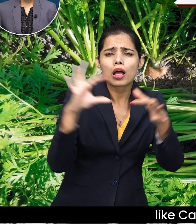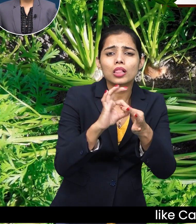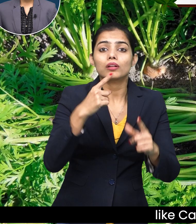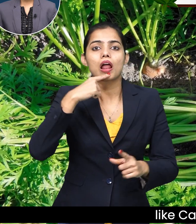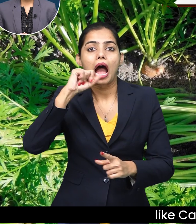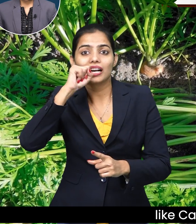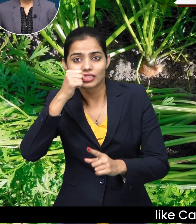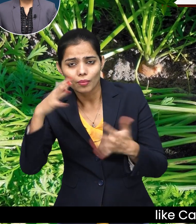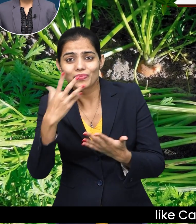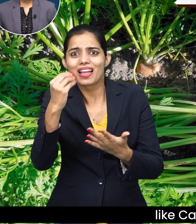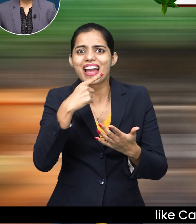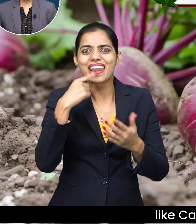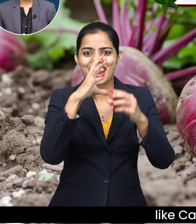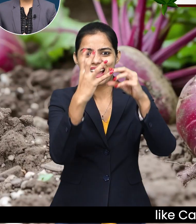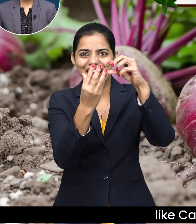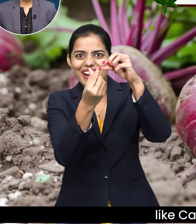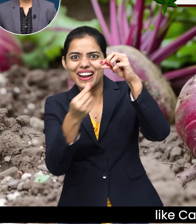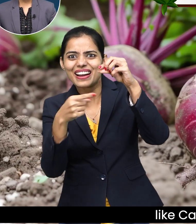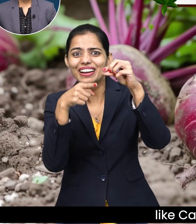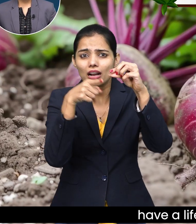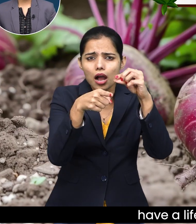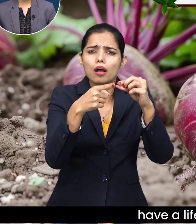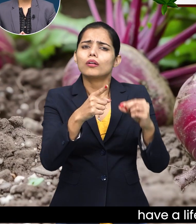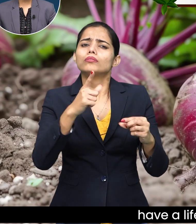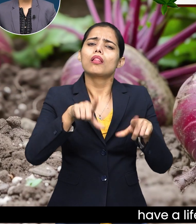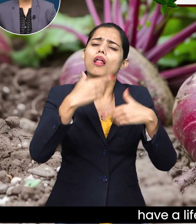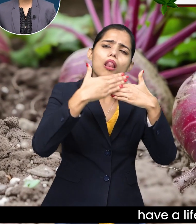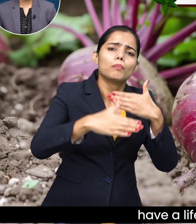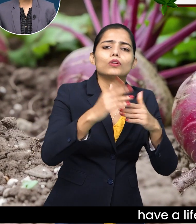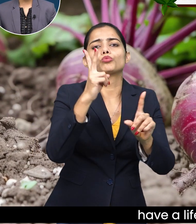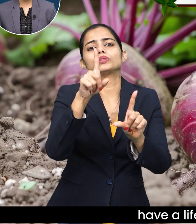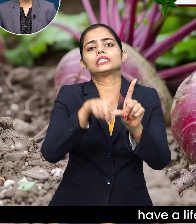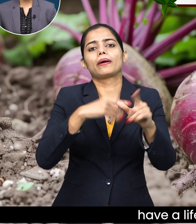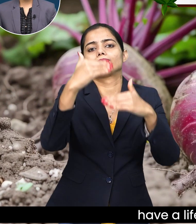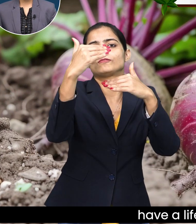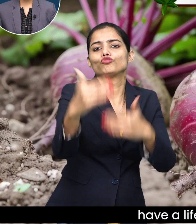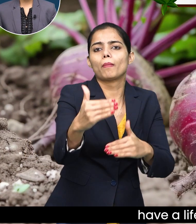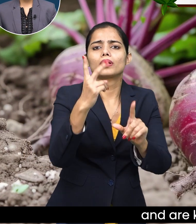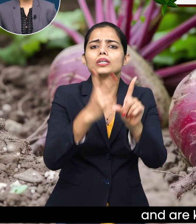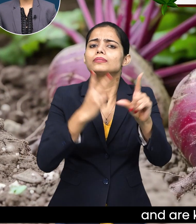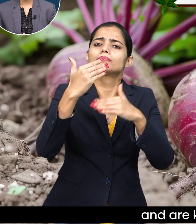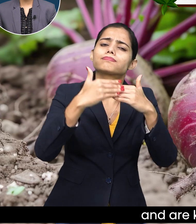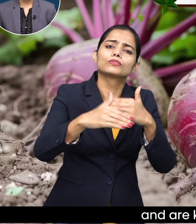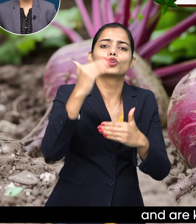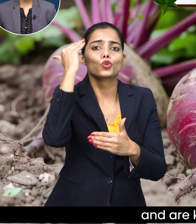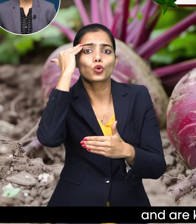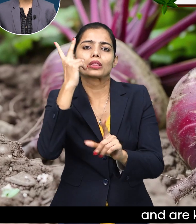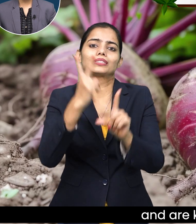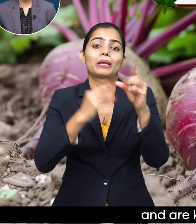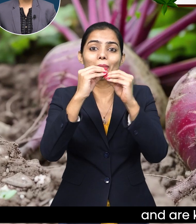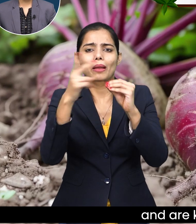Plants like carrot and beetroot have a life cycle of 2 years and are known